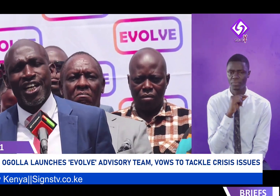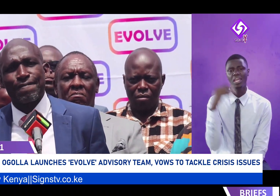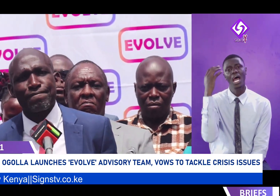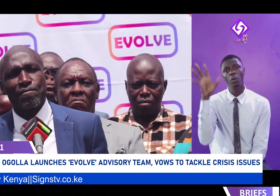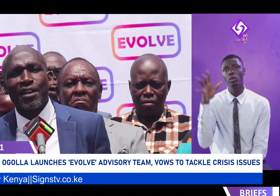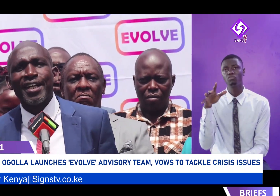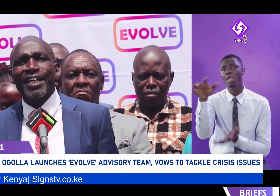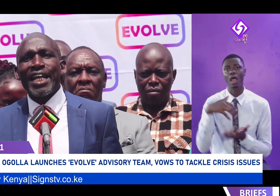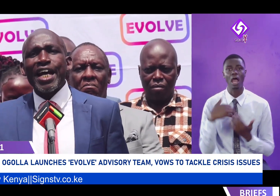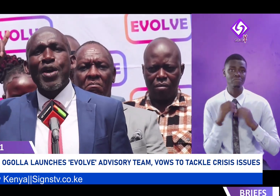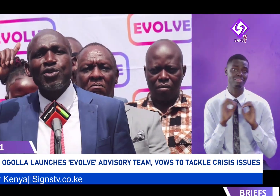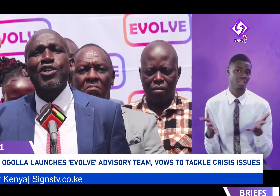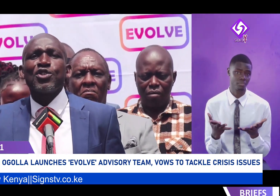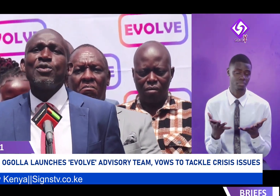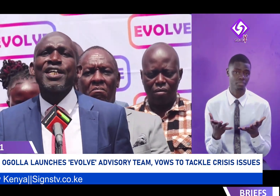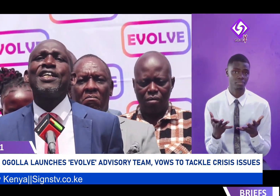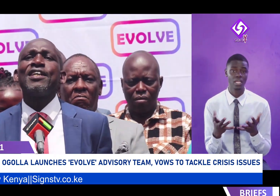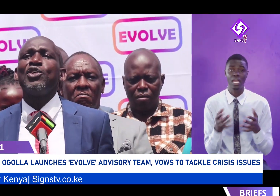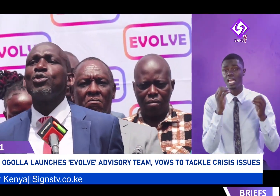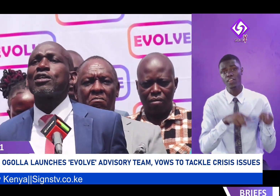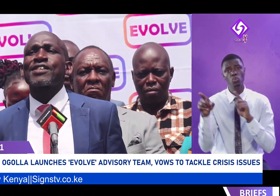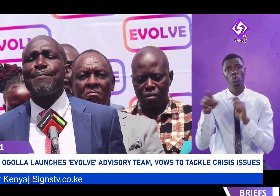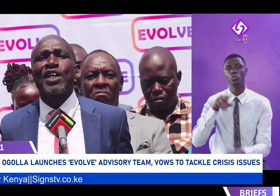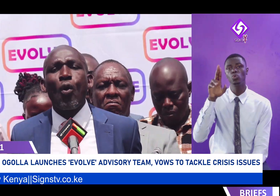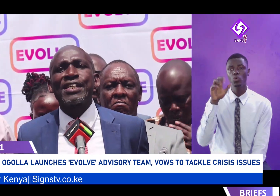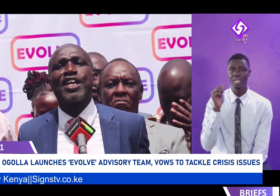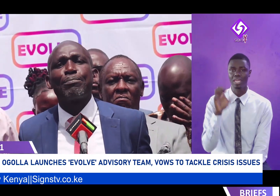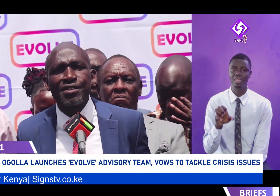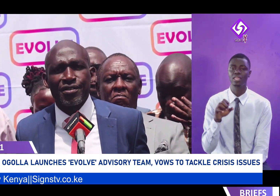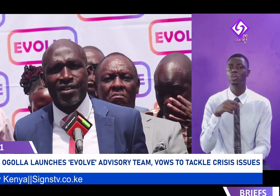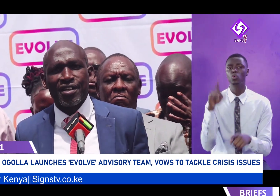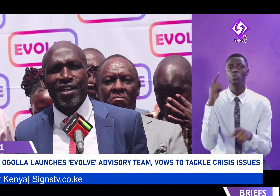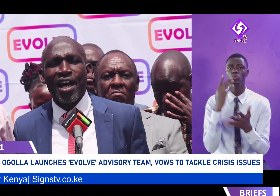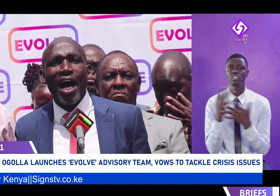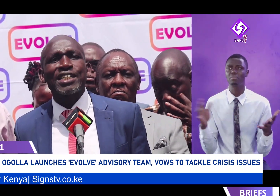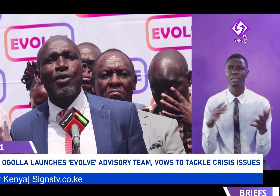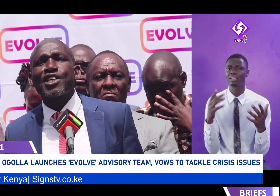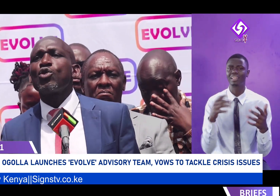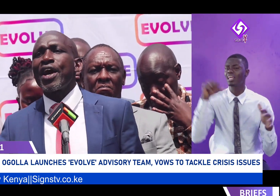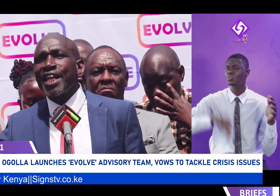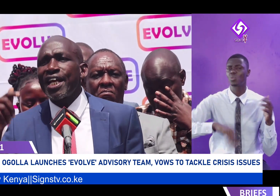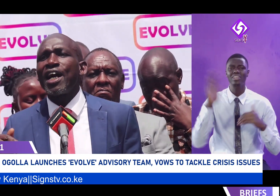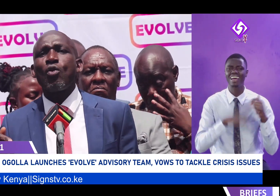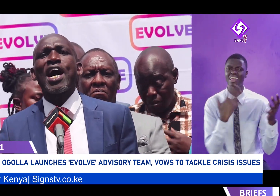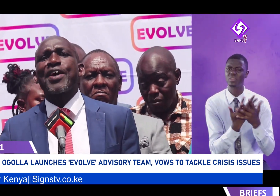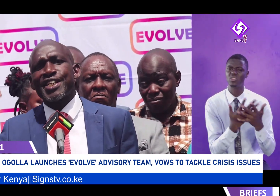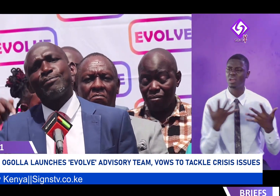there. Like when you go to UAE, you go to something worse than prison. Hata watu kwa jela wanga